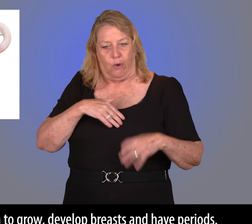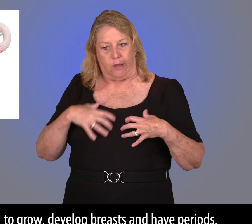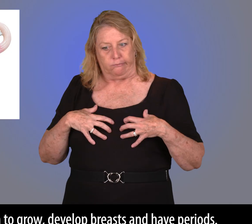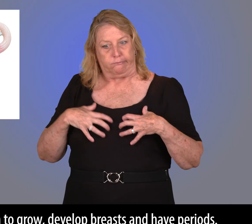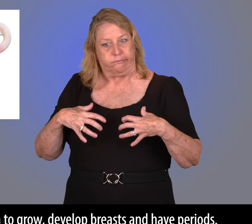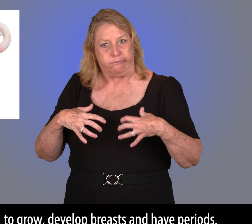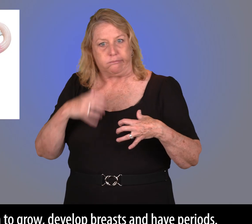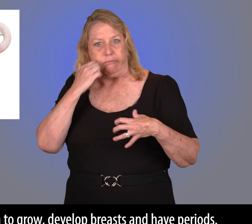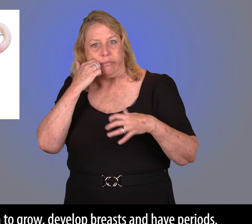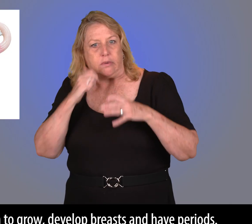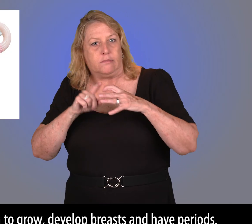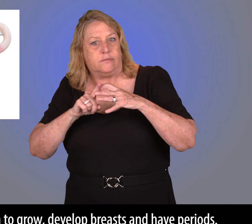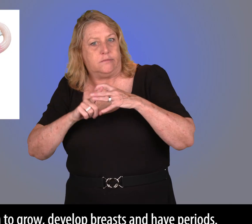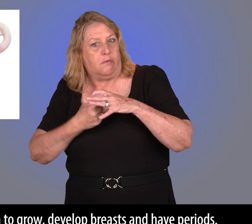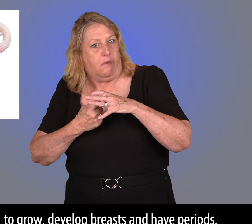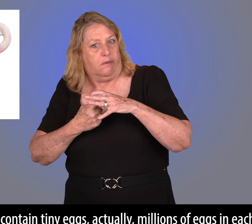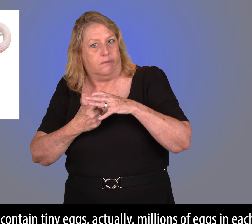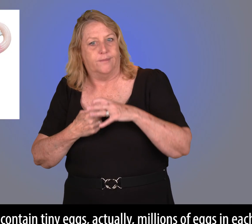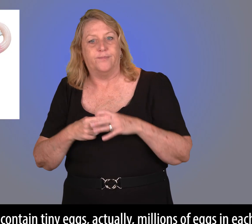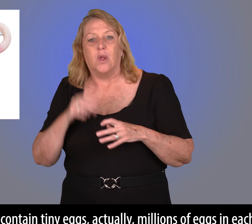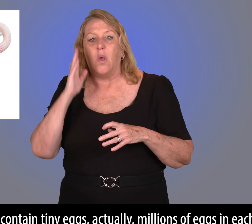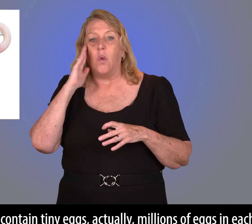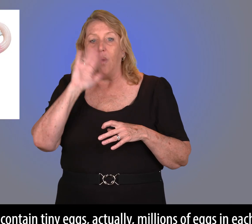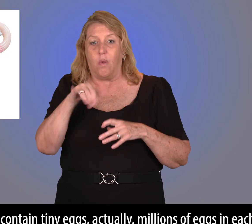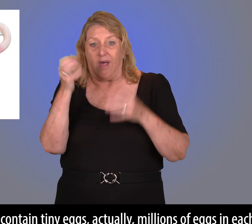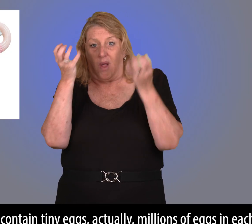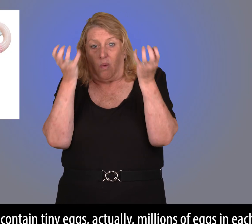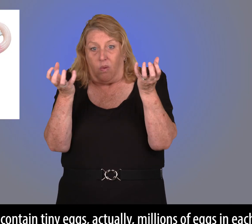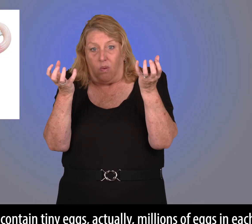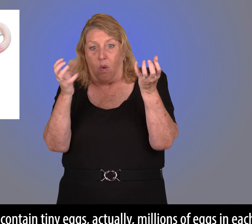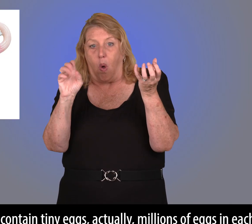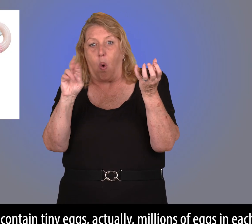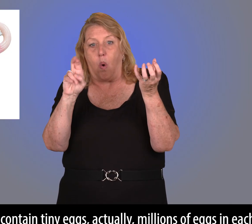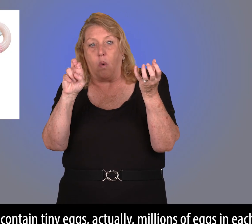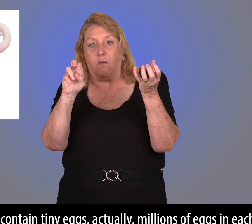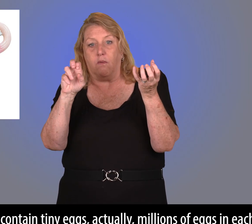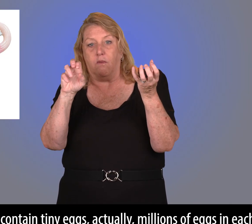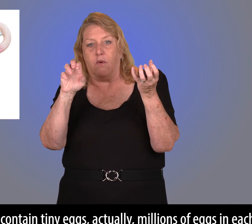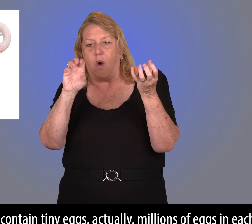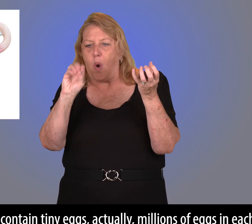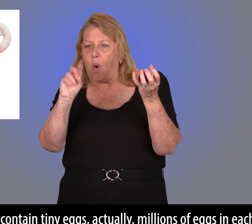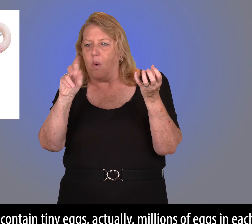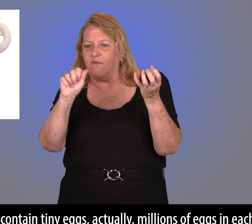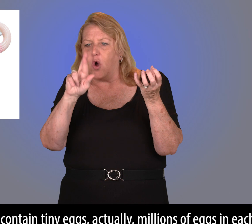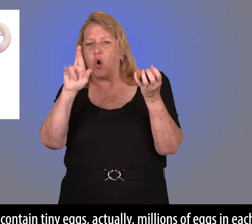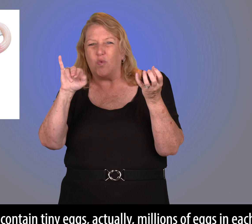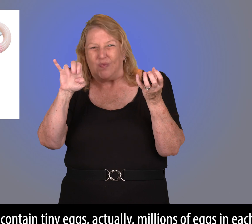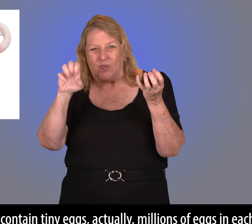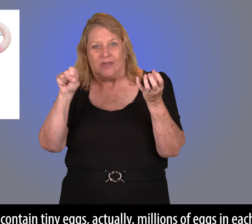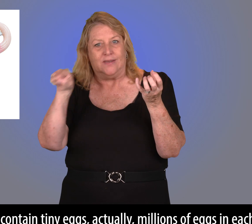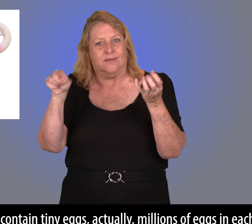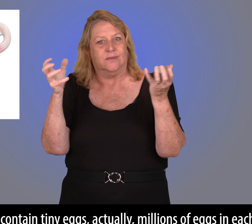periods. The ovaries are structures. They contain tiny eggs, actually millions of eggs in